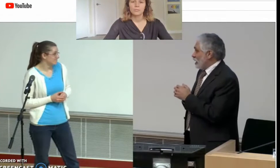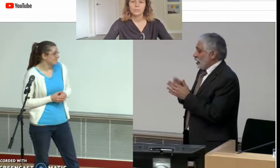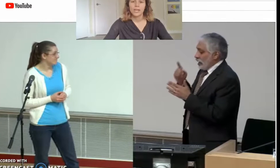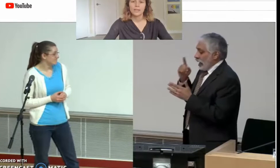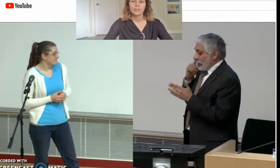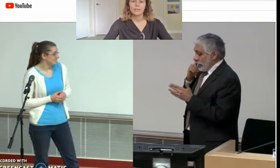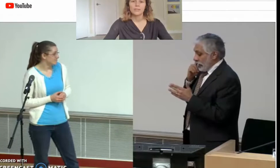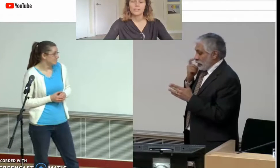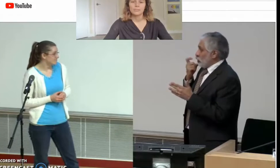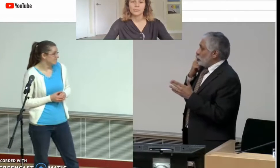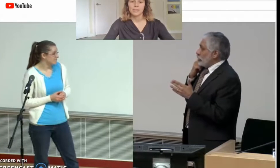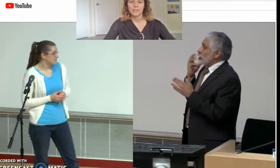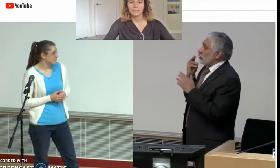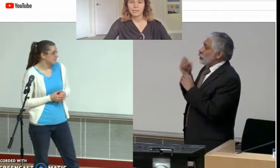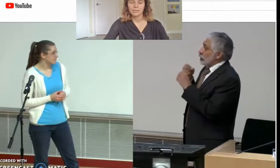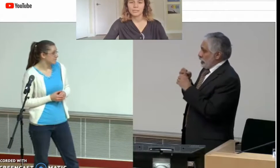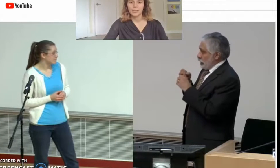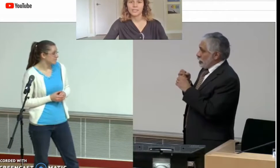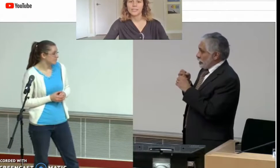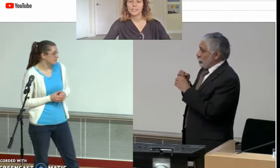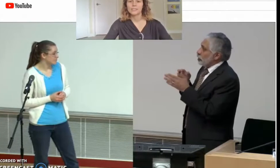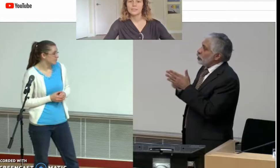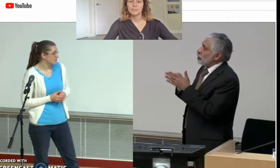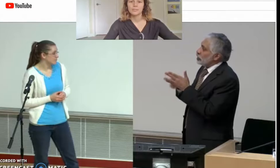Well, that subject matter can be included in LDS